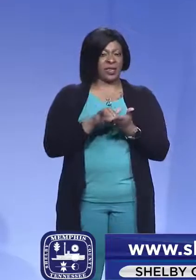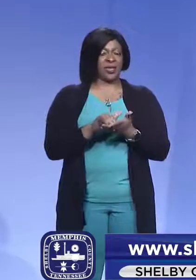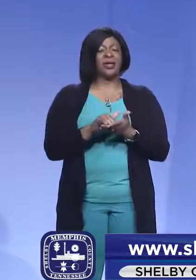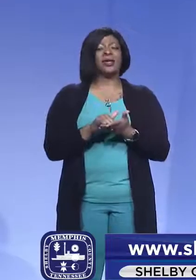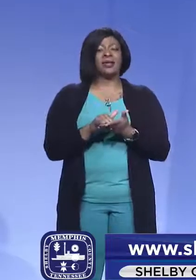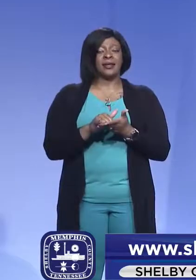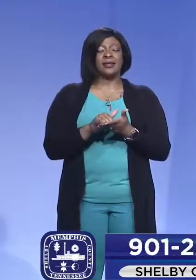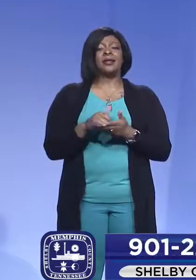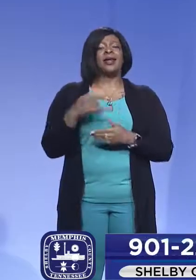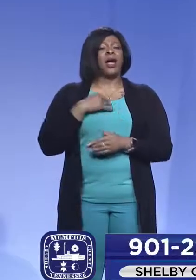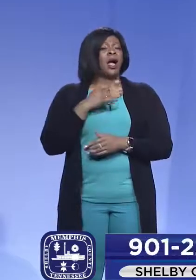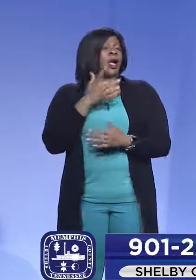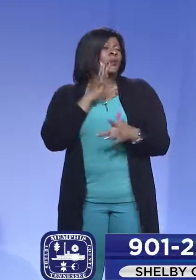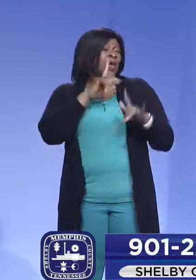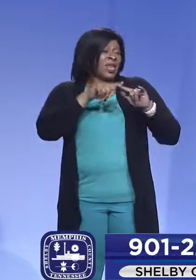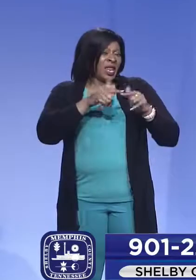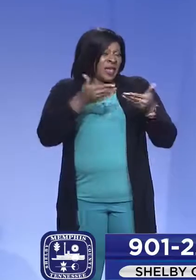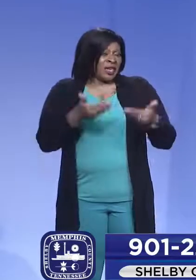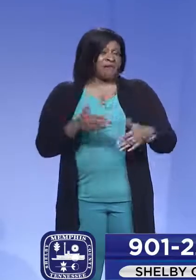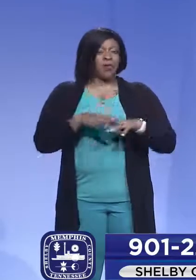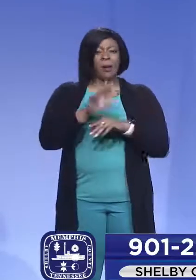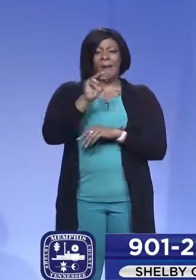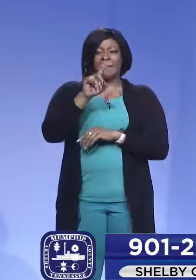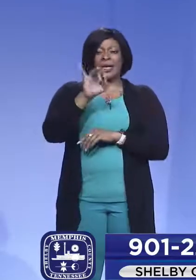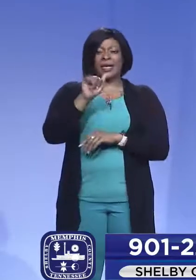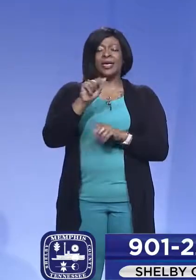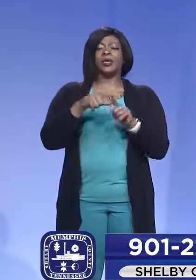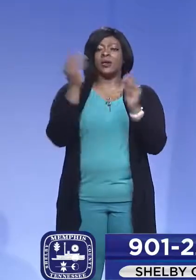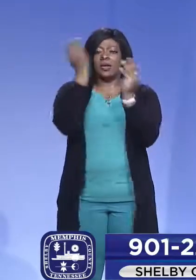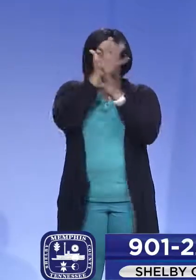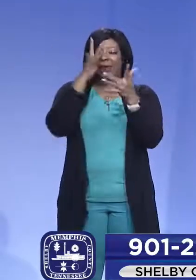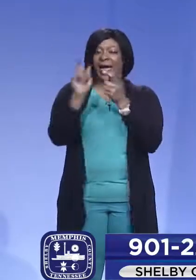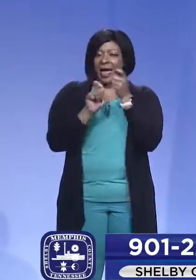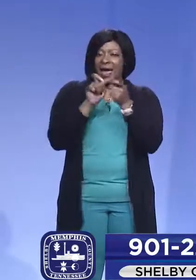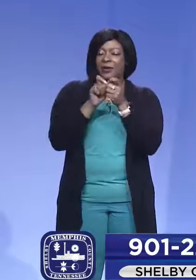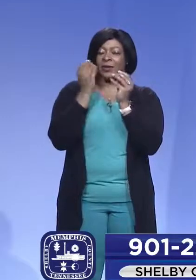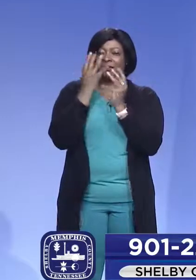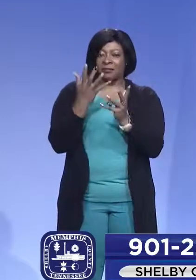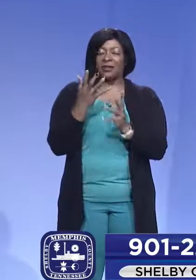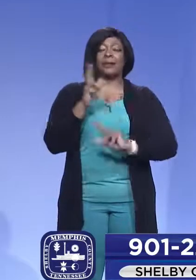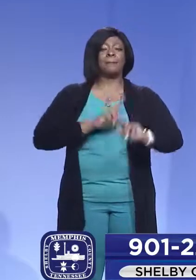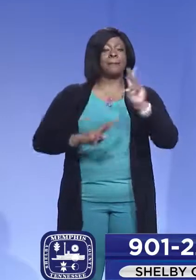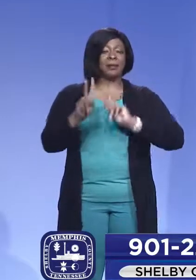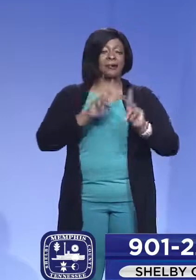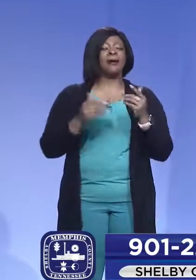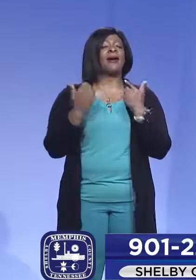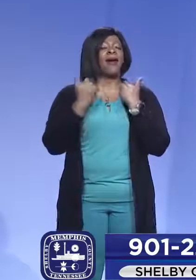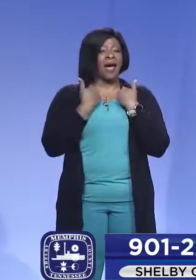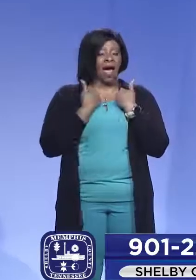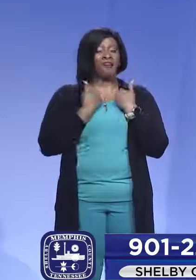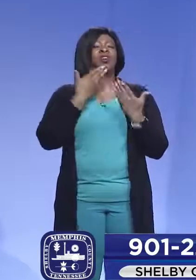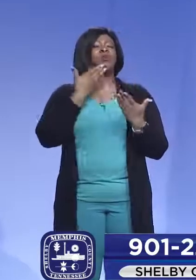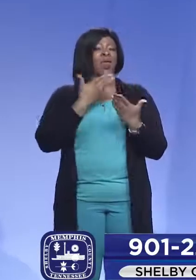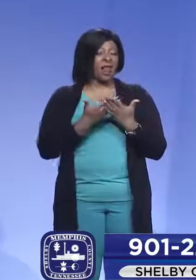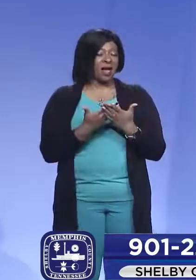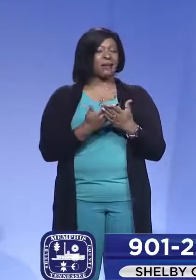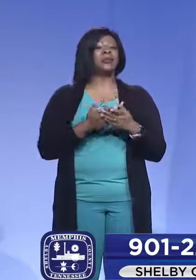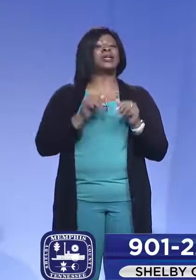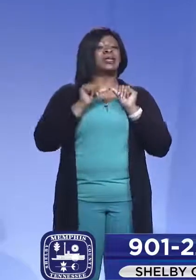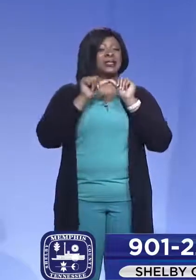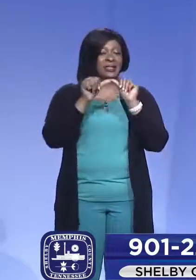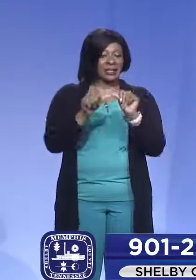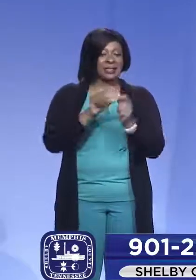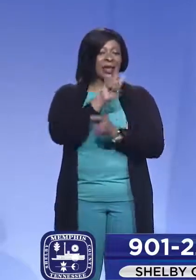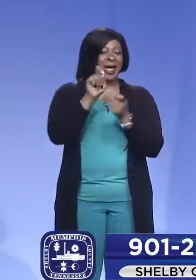I really will rely heavily on the media to get out accurate information so that people do have reliable, consistent, and